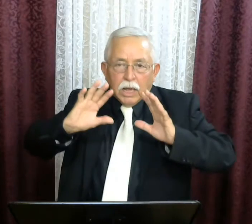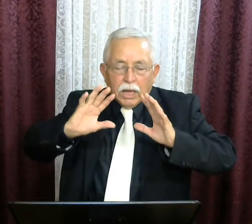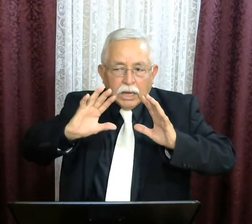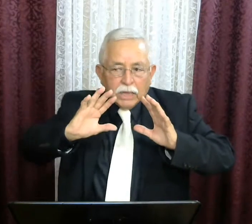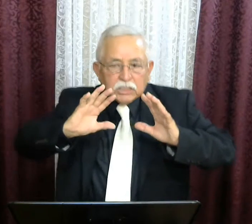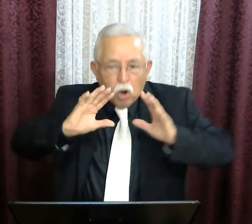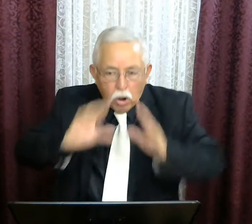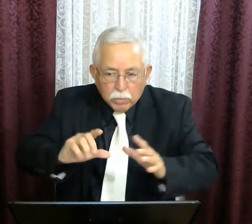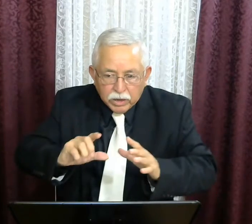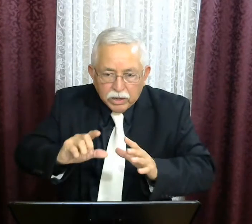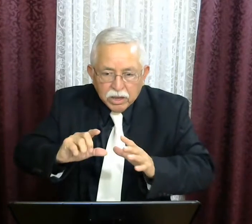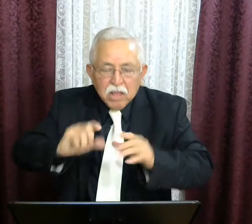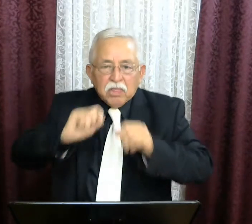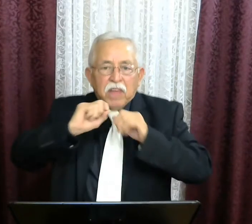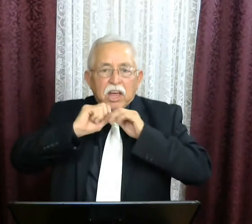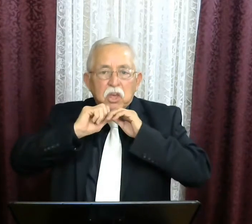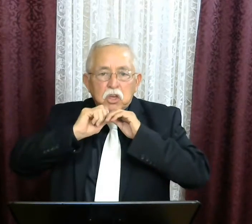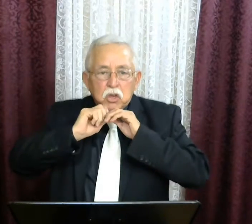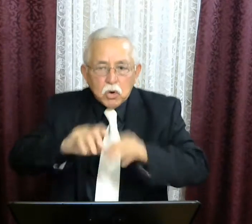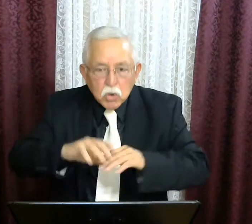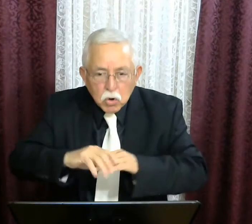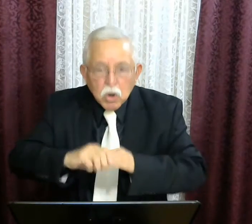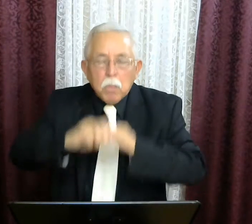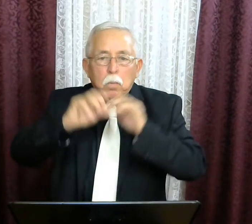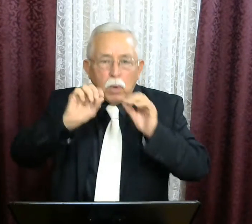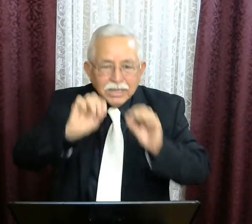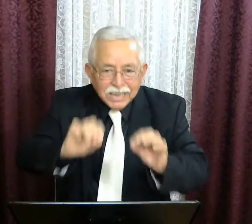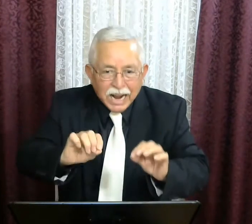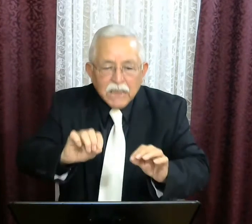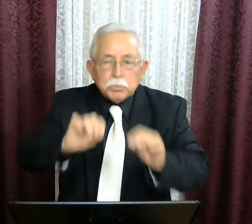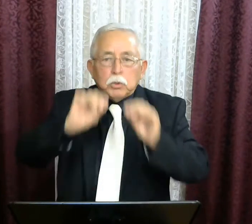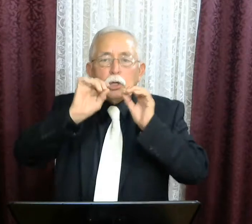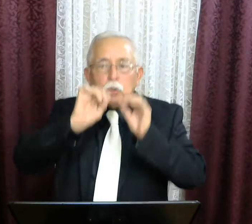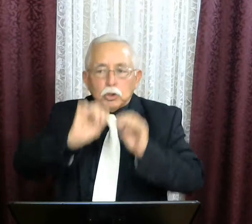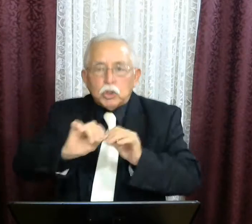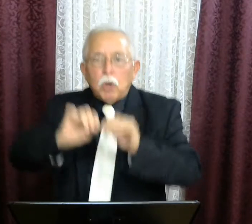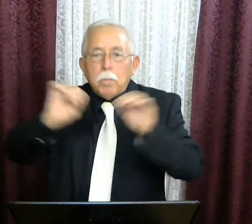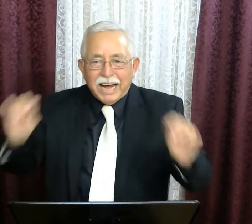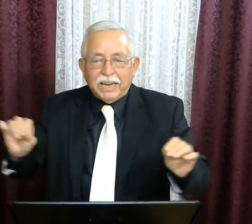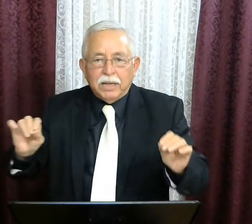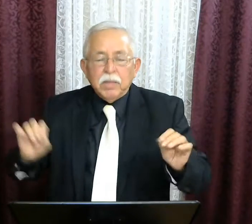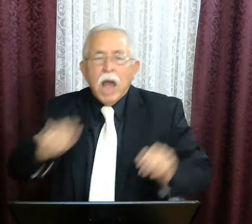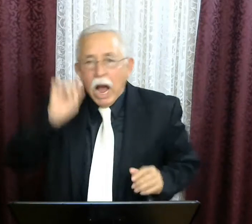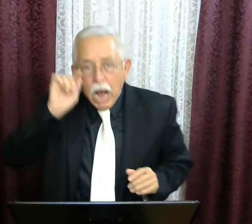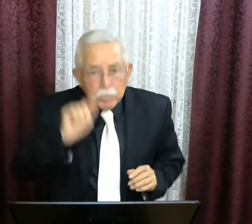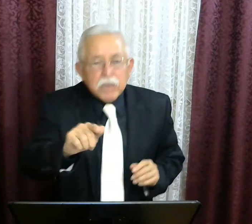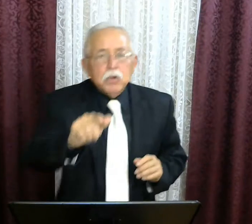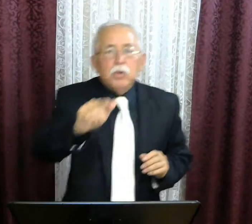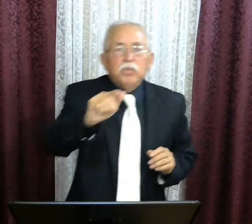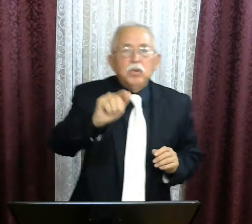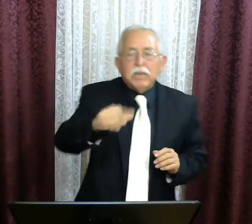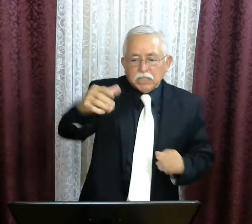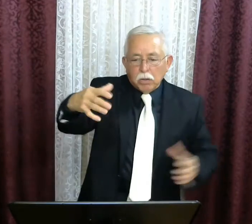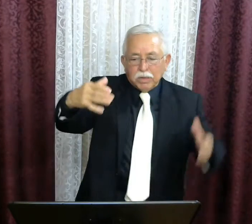can tell me that you bring the gospel to somebody? How many of you can tell me